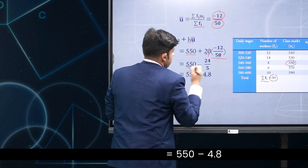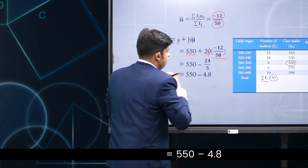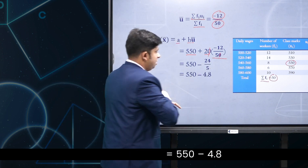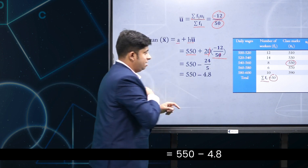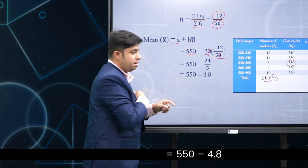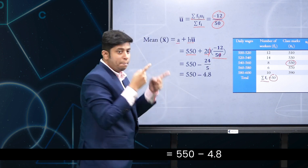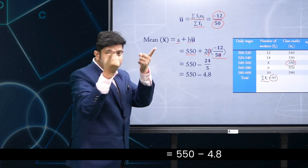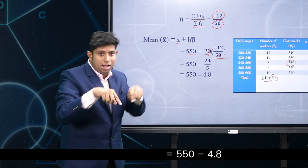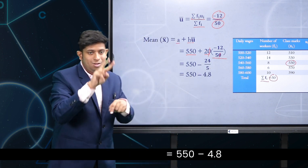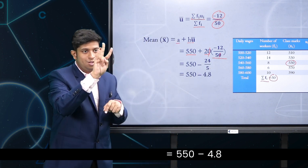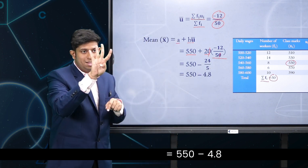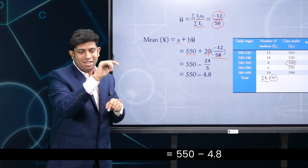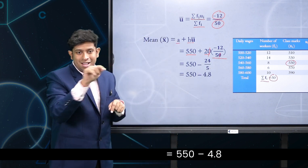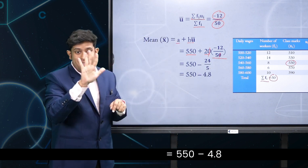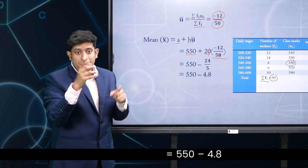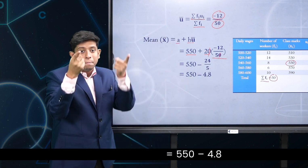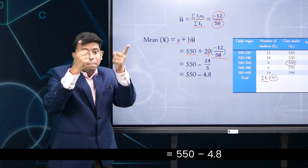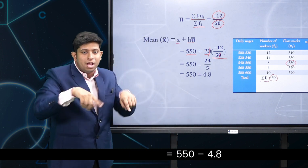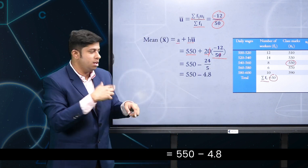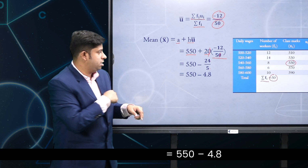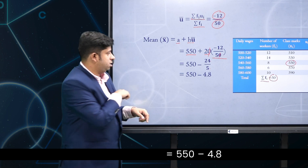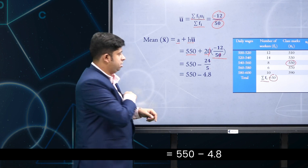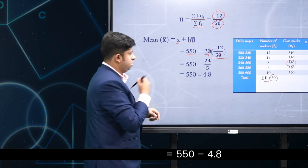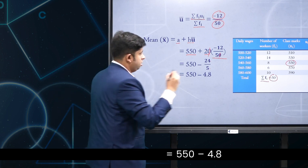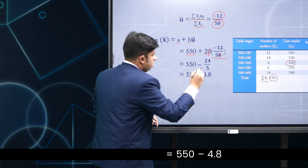That is equal to 550 minus 4.8.